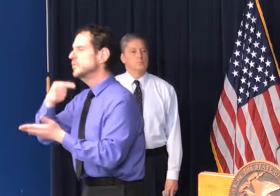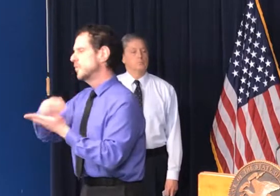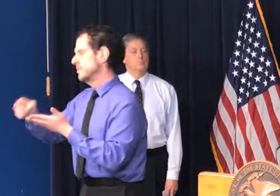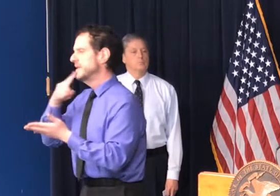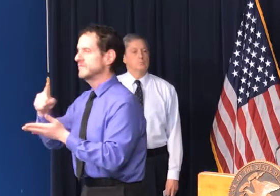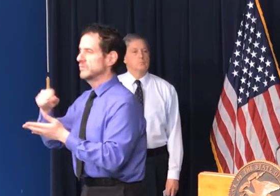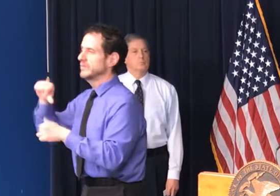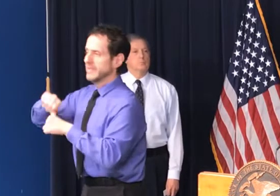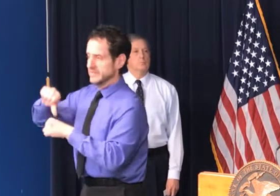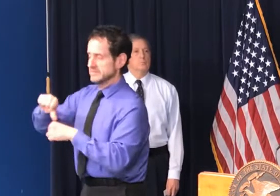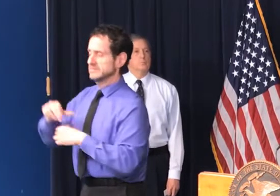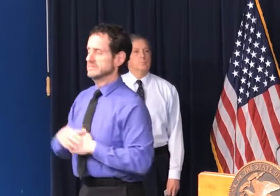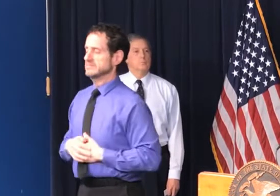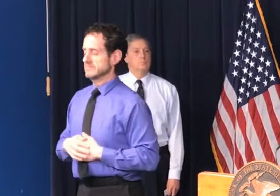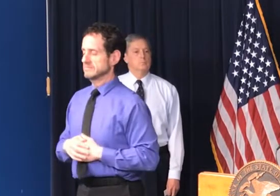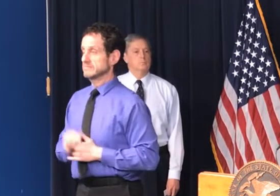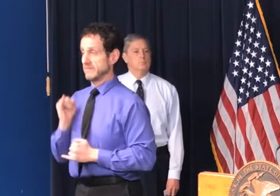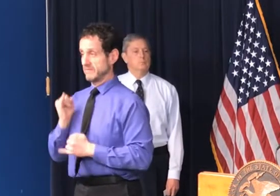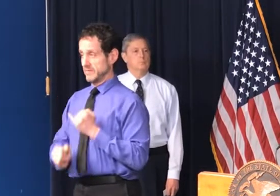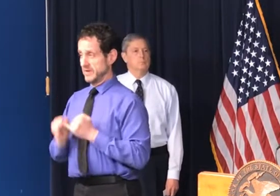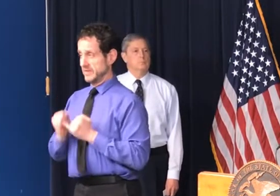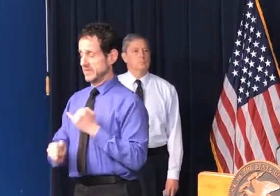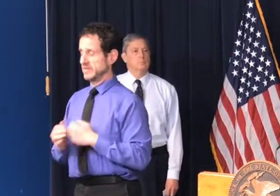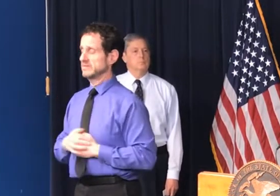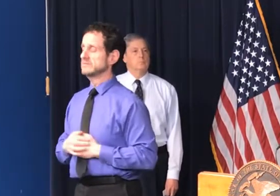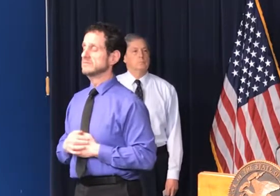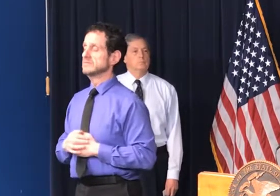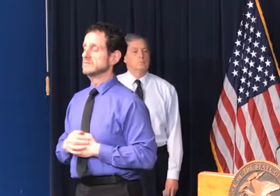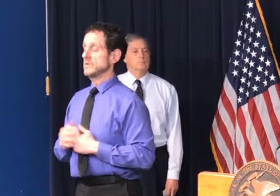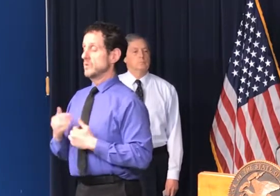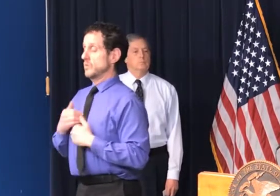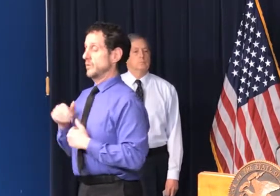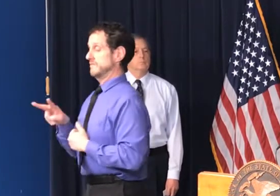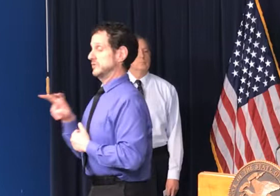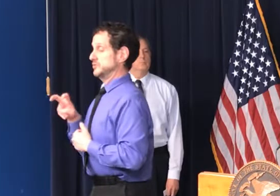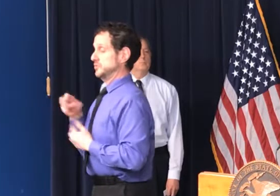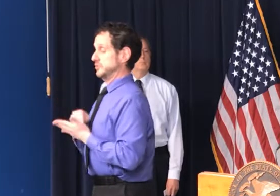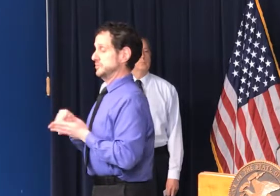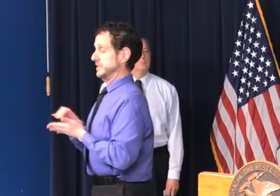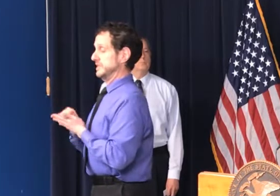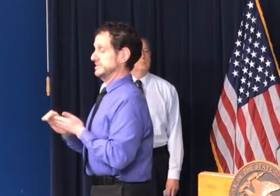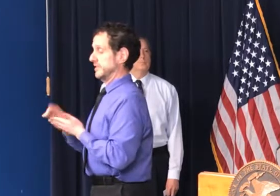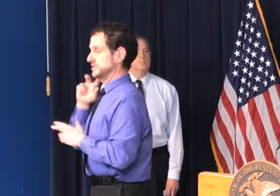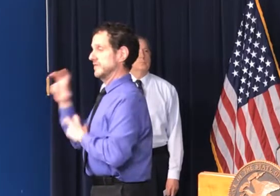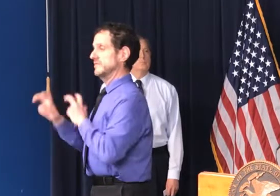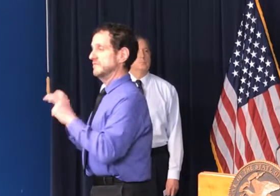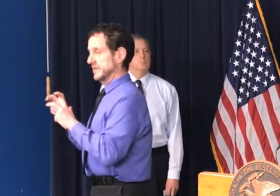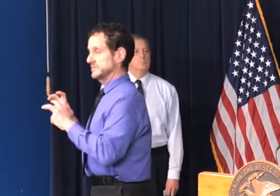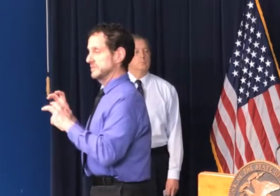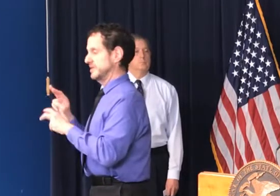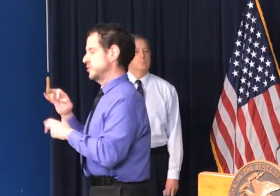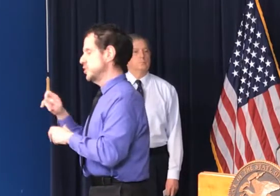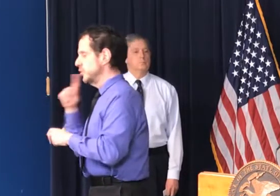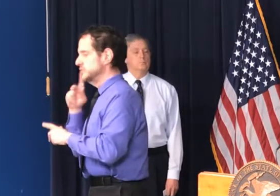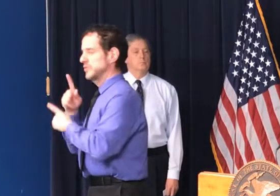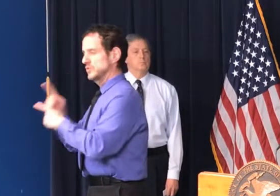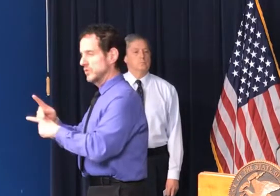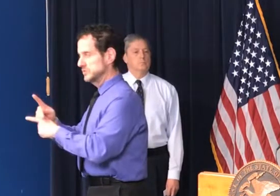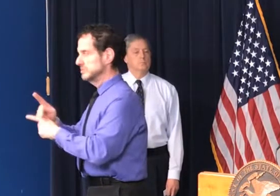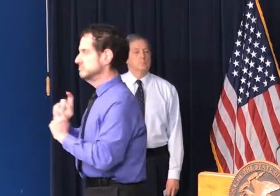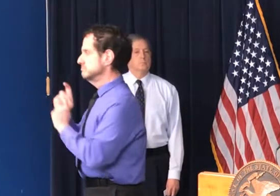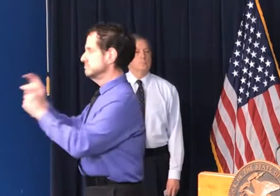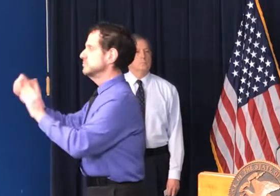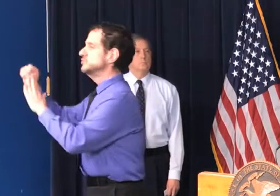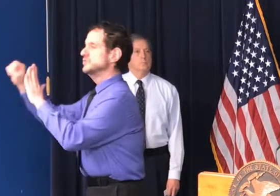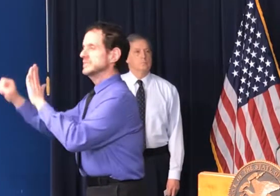gas bill. Finally, we have rolled over $200 million in investment notes or loans the state comptroller to